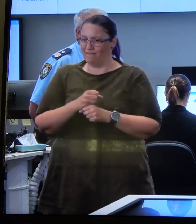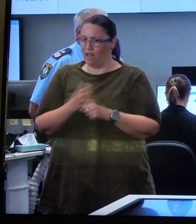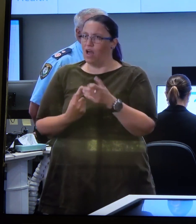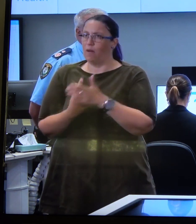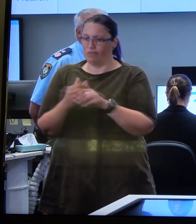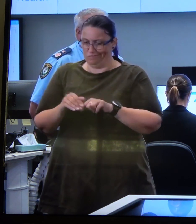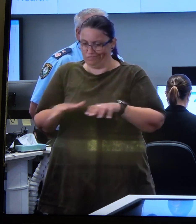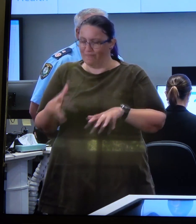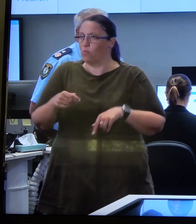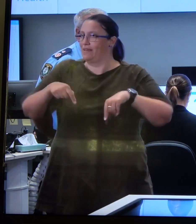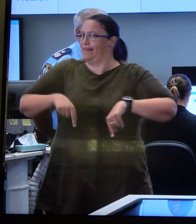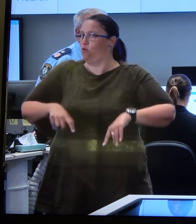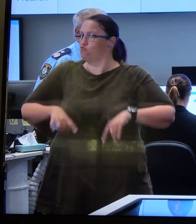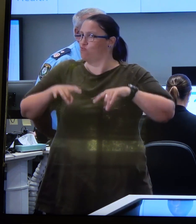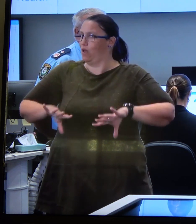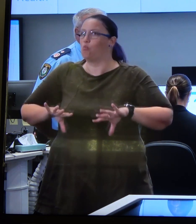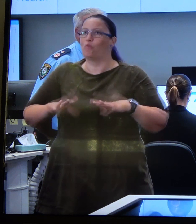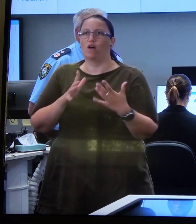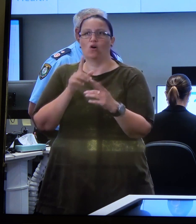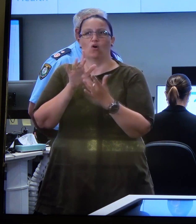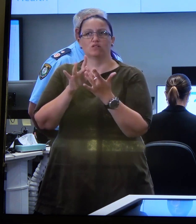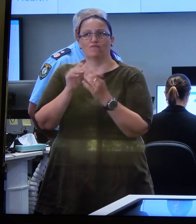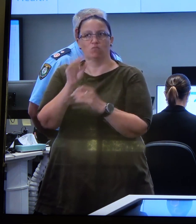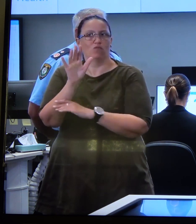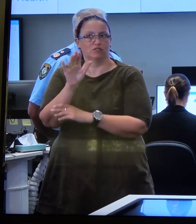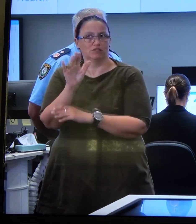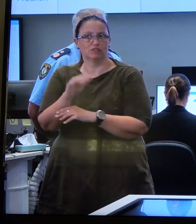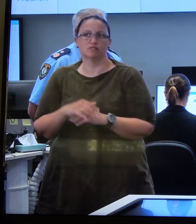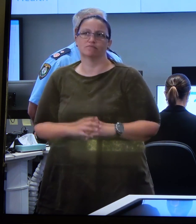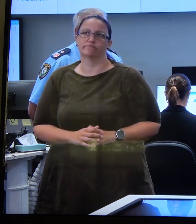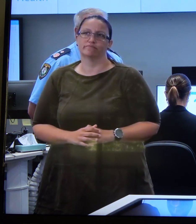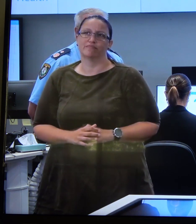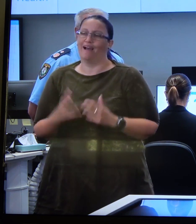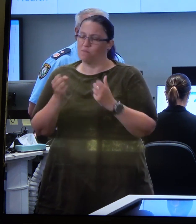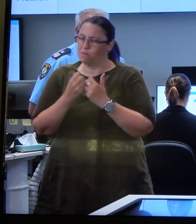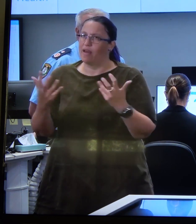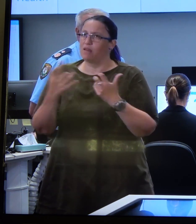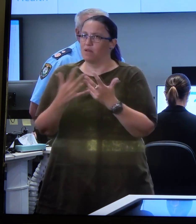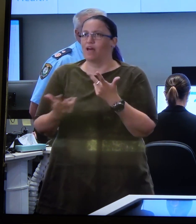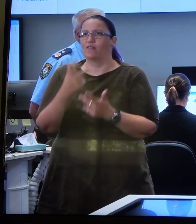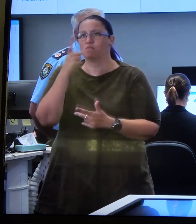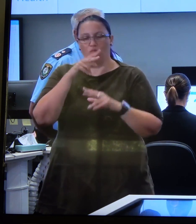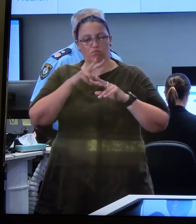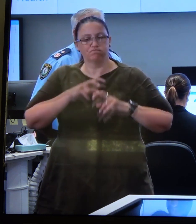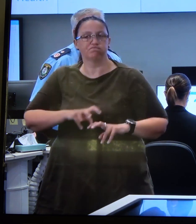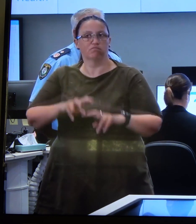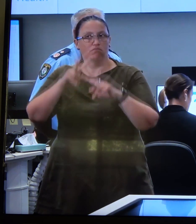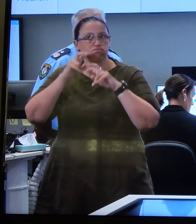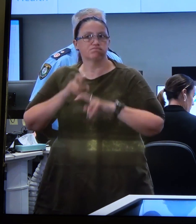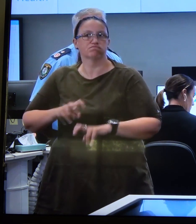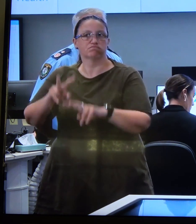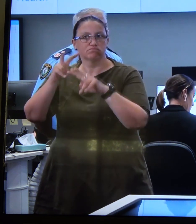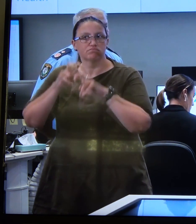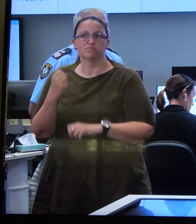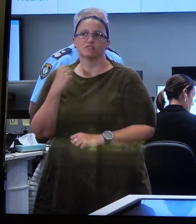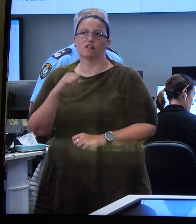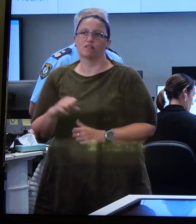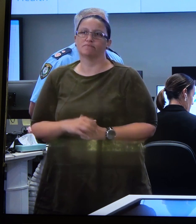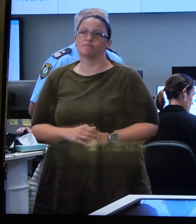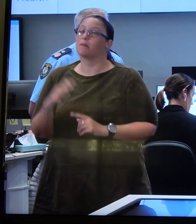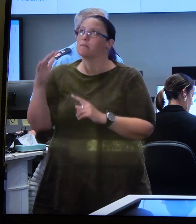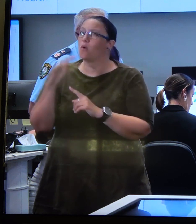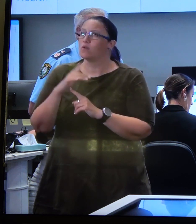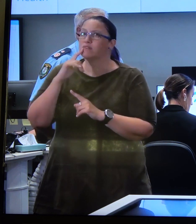occurred. It's reassuring that many of our cases continue to be mild, with currently